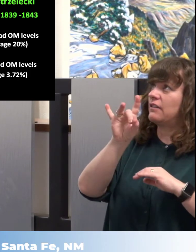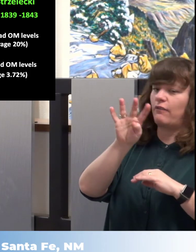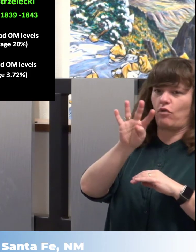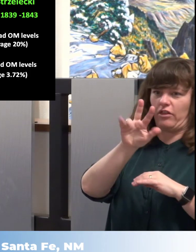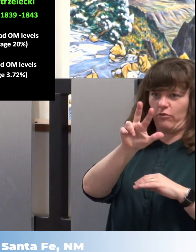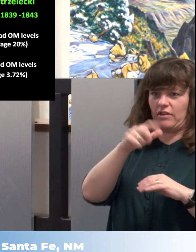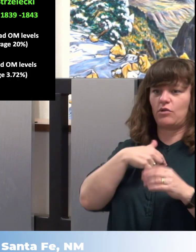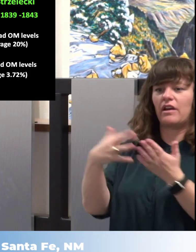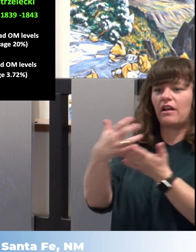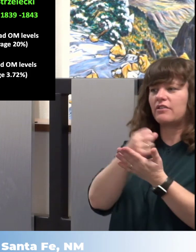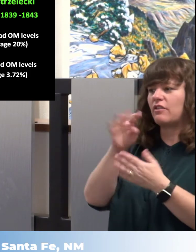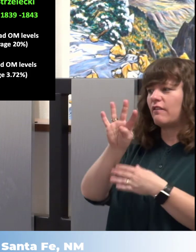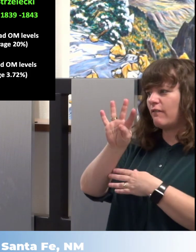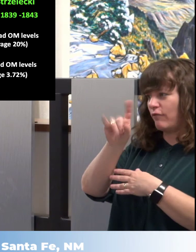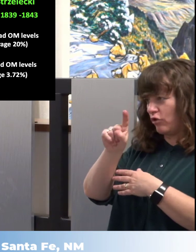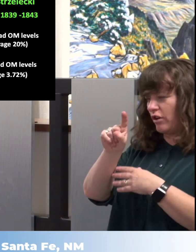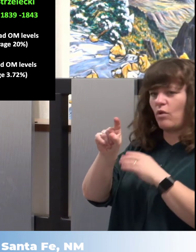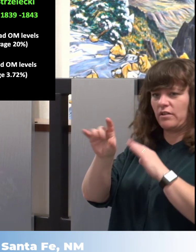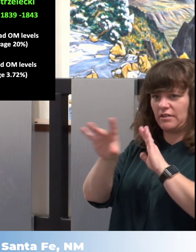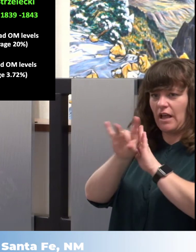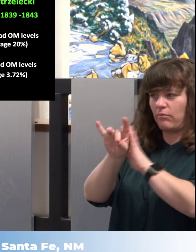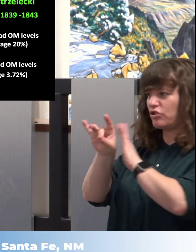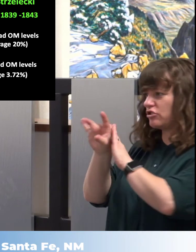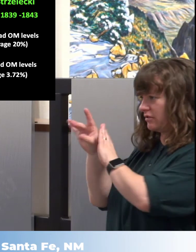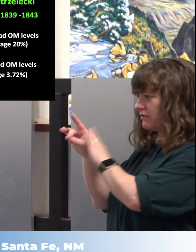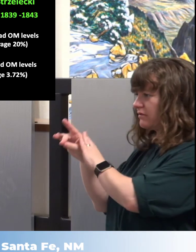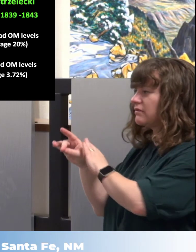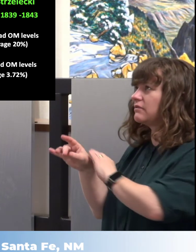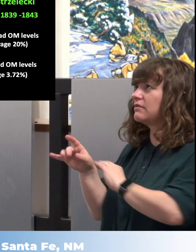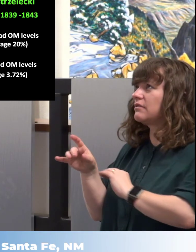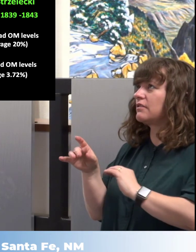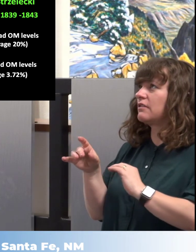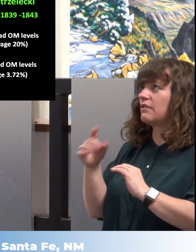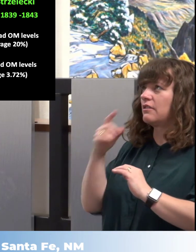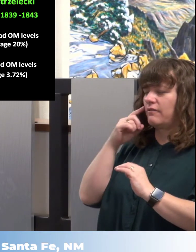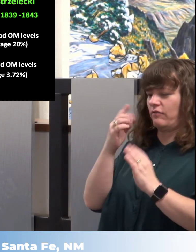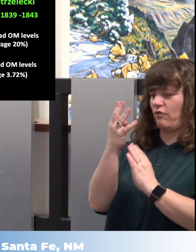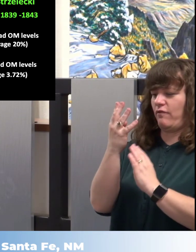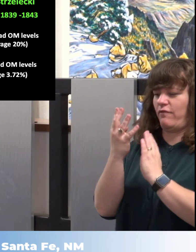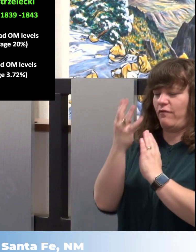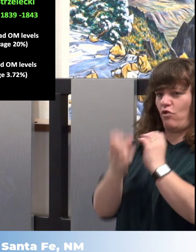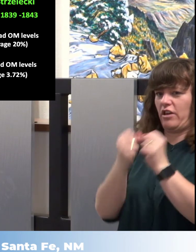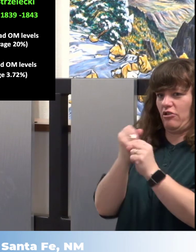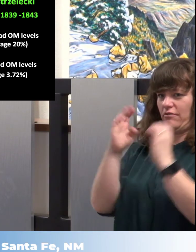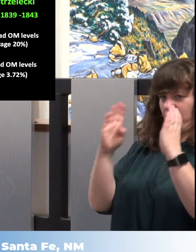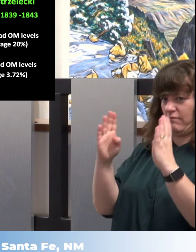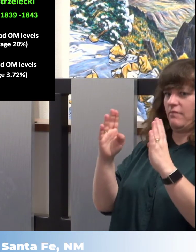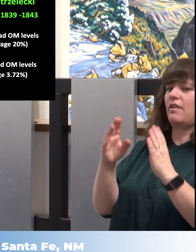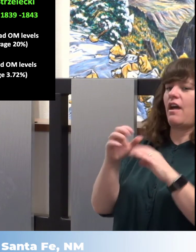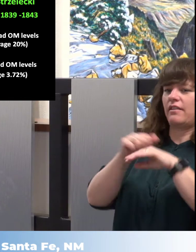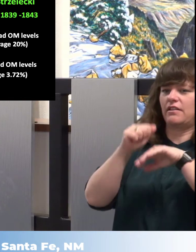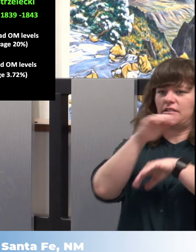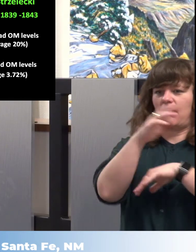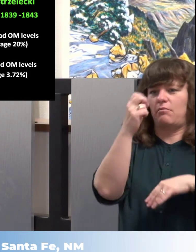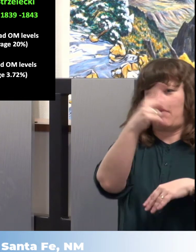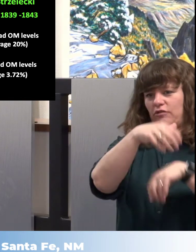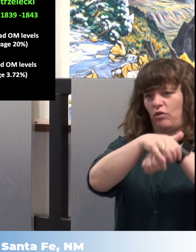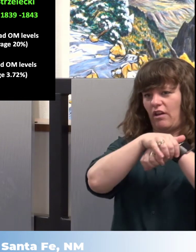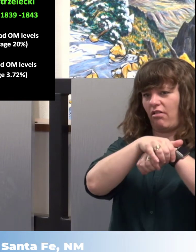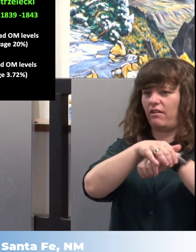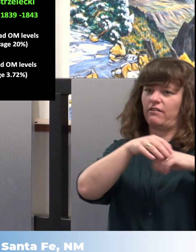had collected 41 samples over that period, that seven year, four year period there and then sent them all back on a sailing ship back to England